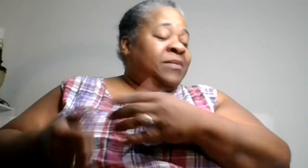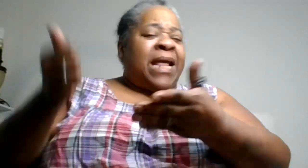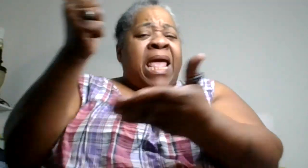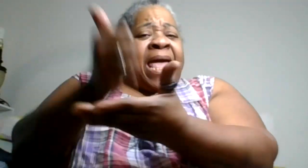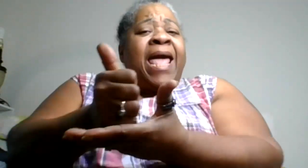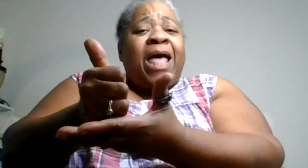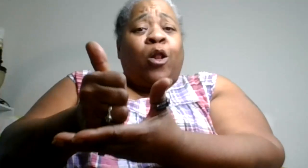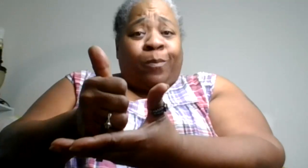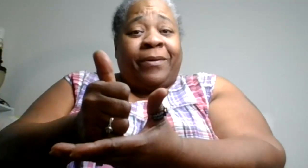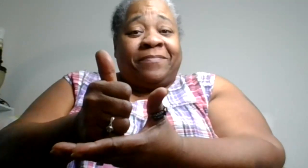Help.